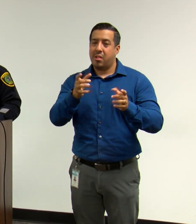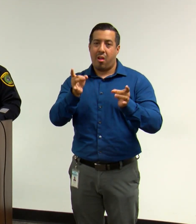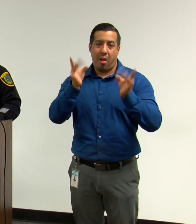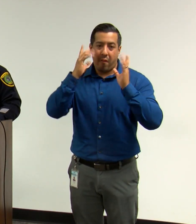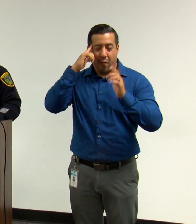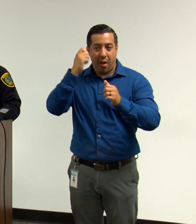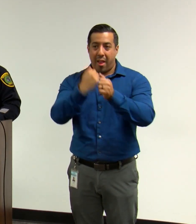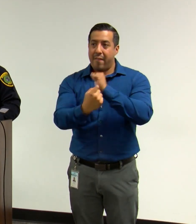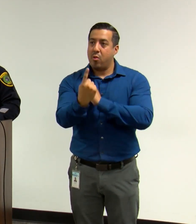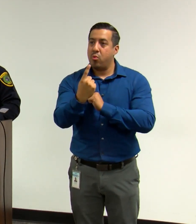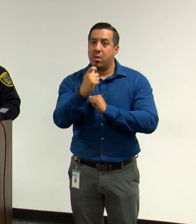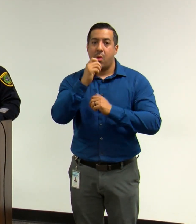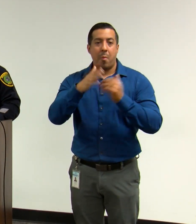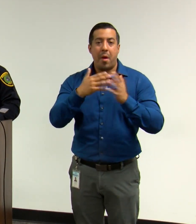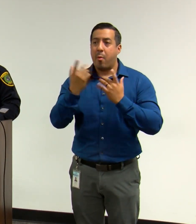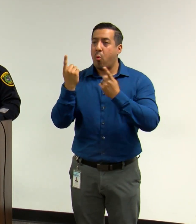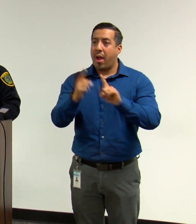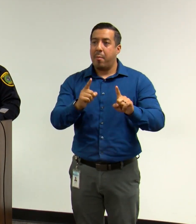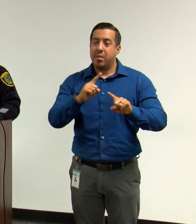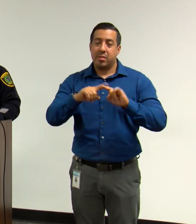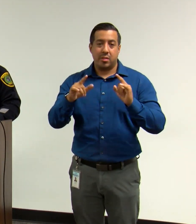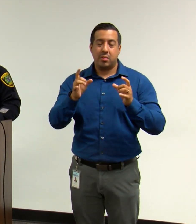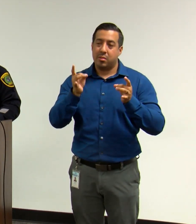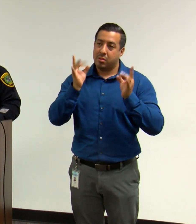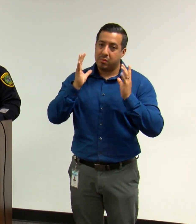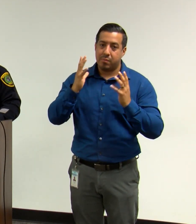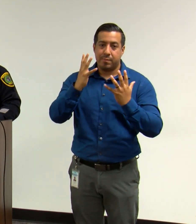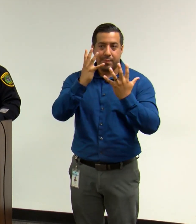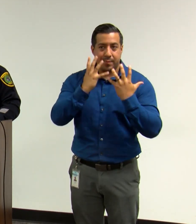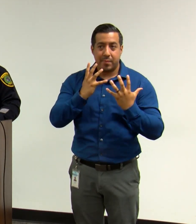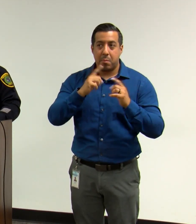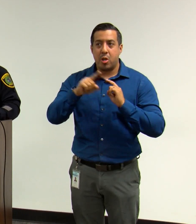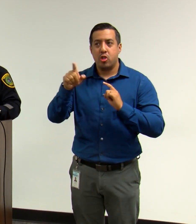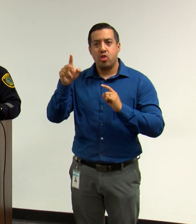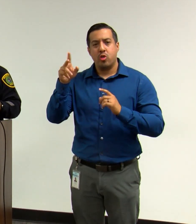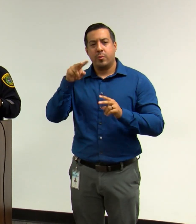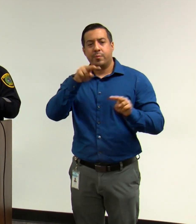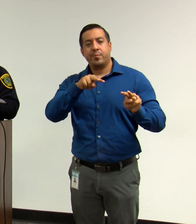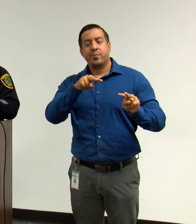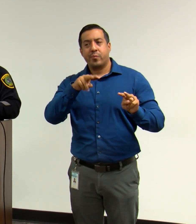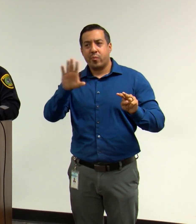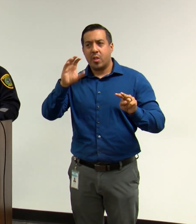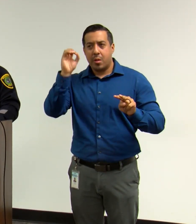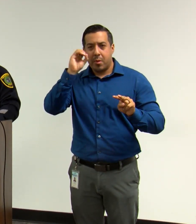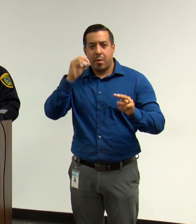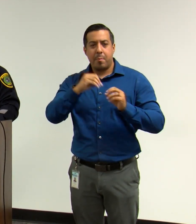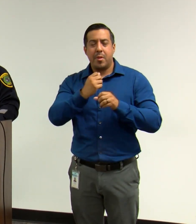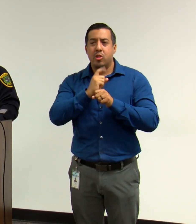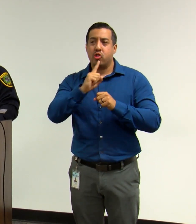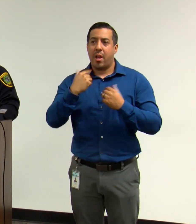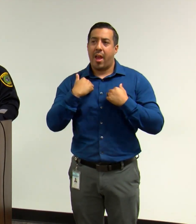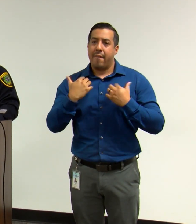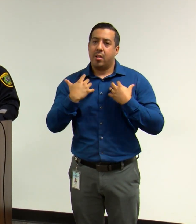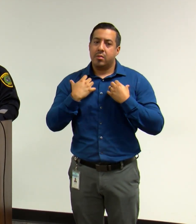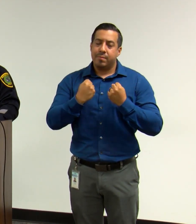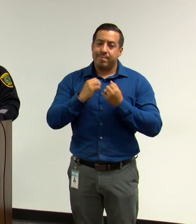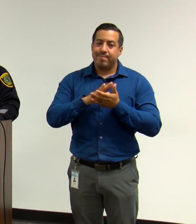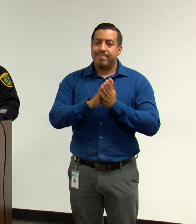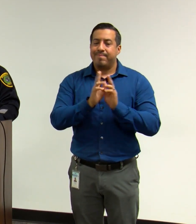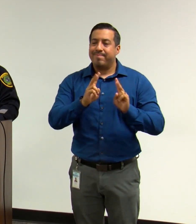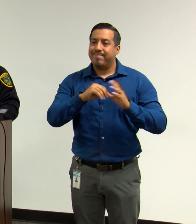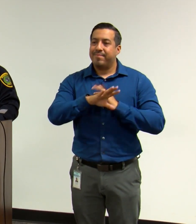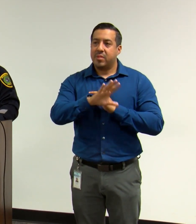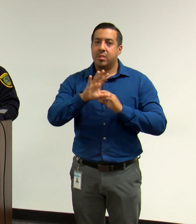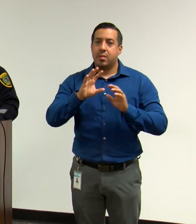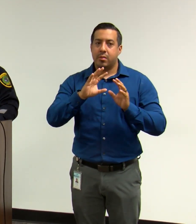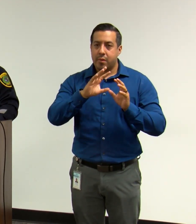involved, regardless of what happens. So look at it objectively and make sure that we have healing in our community, and make sure people